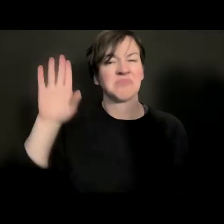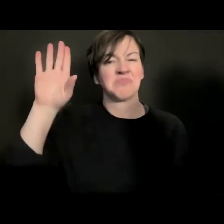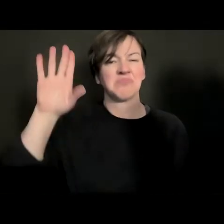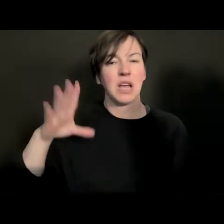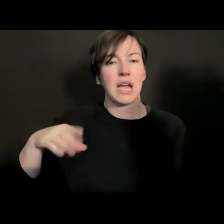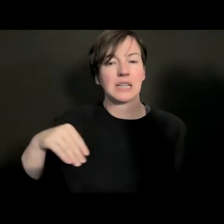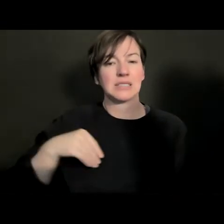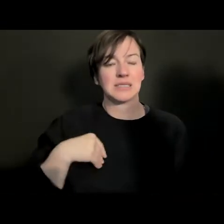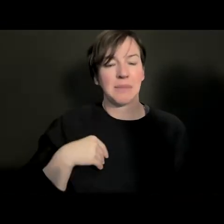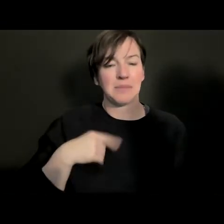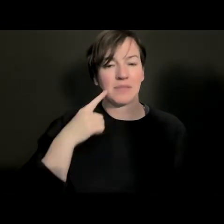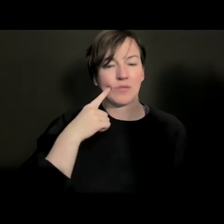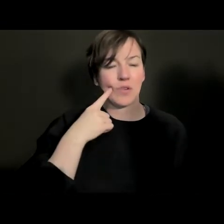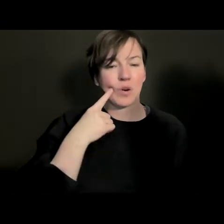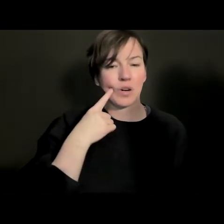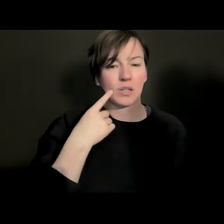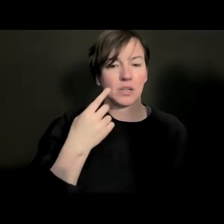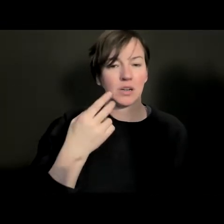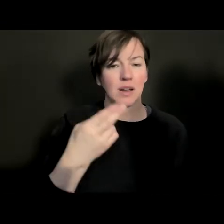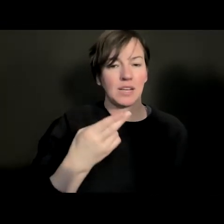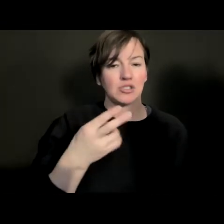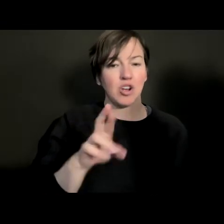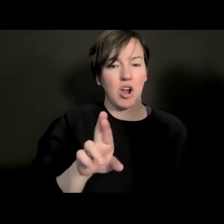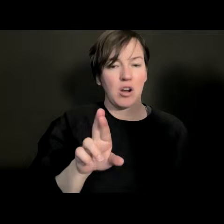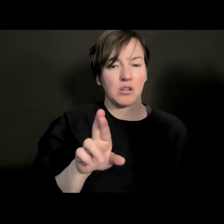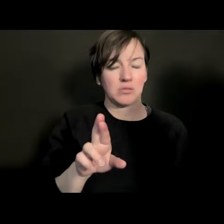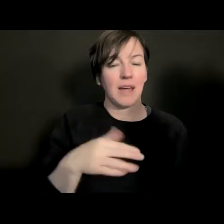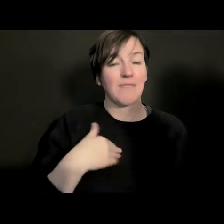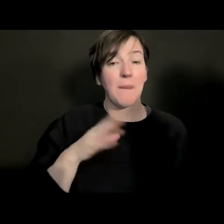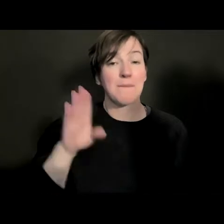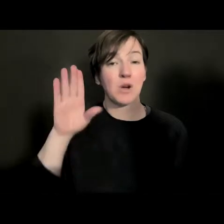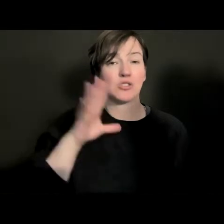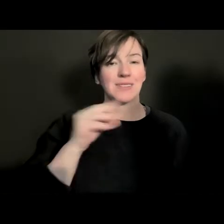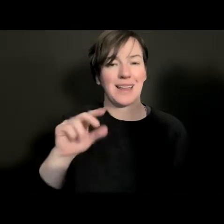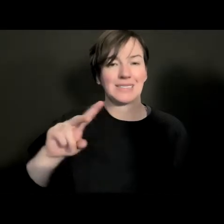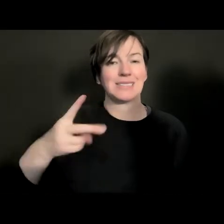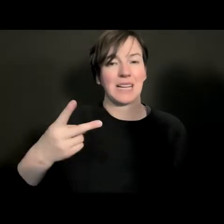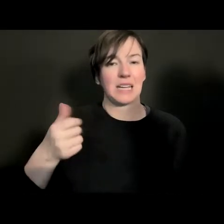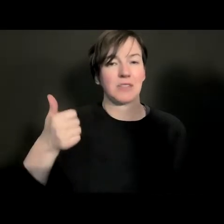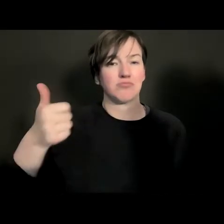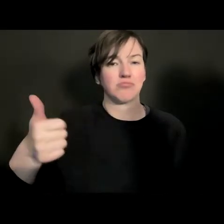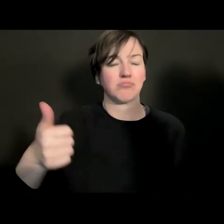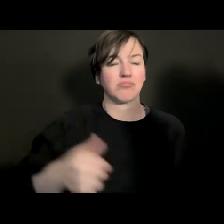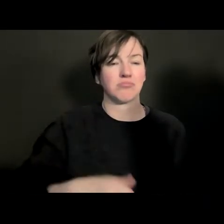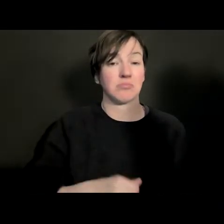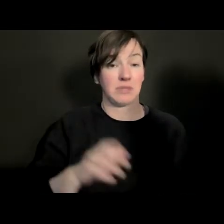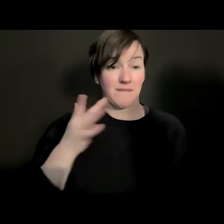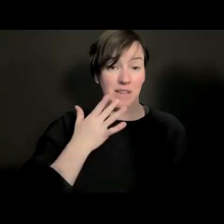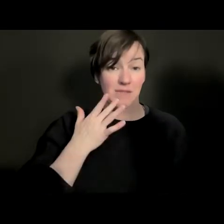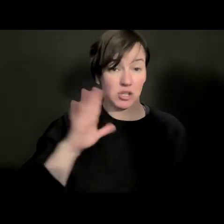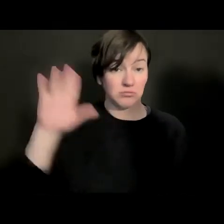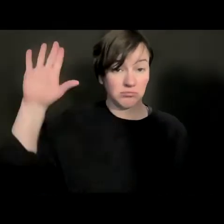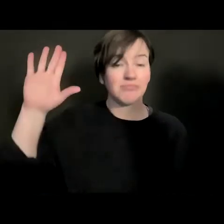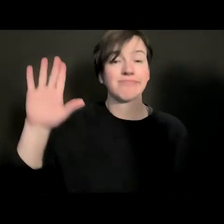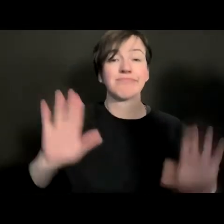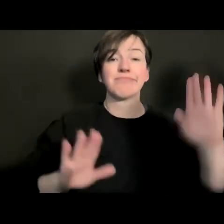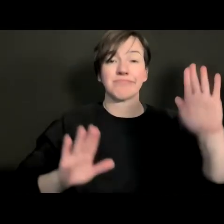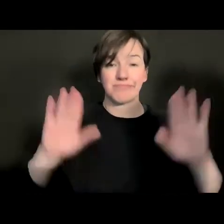agenda for HR. I second that. Okay, we have a motion and a second. All in favor? Aye.